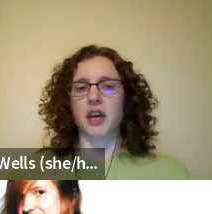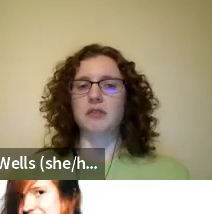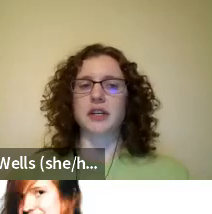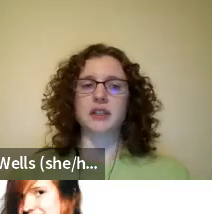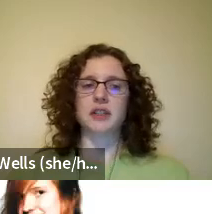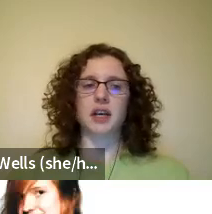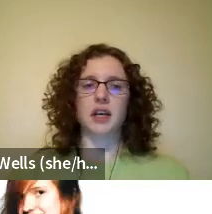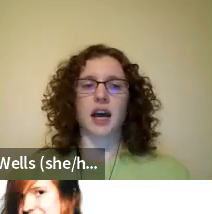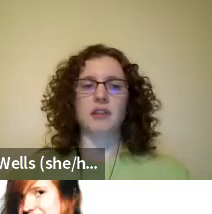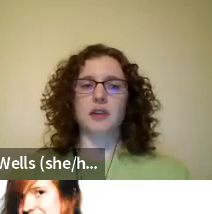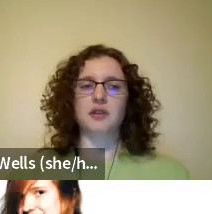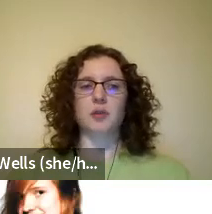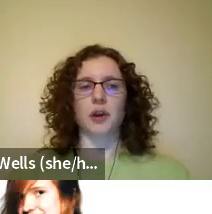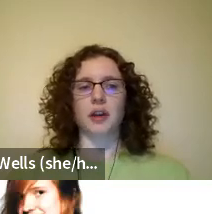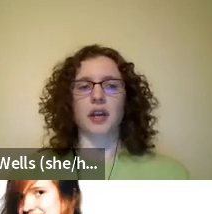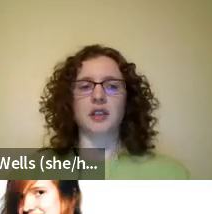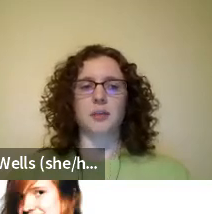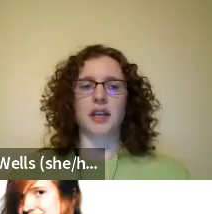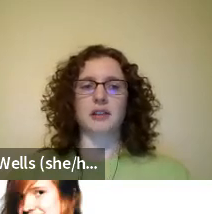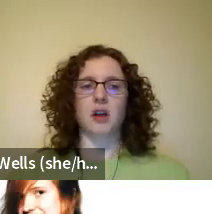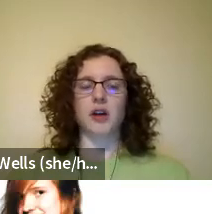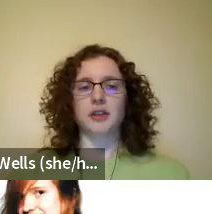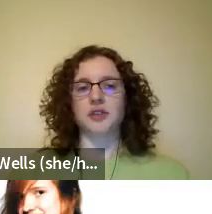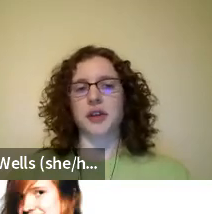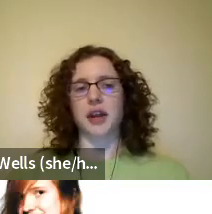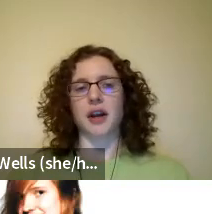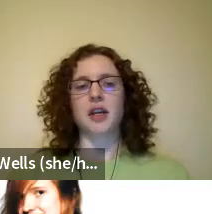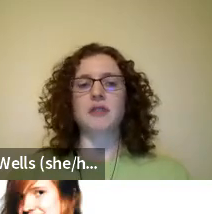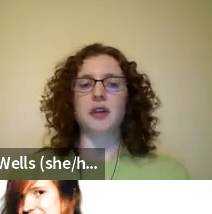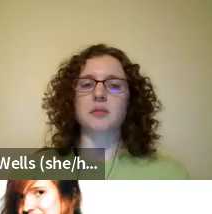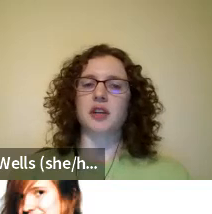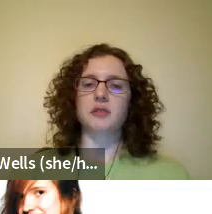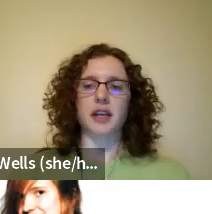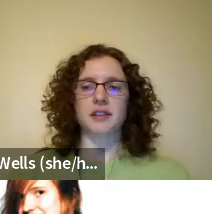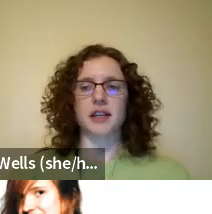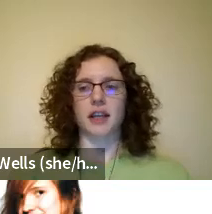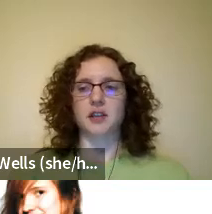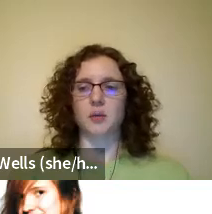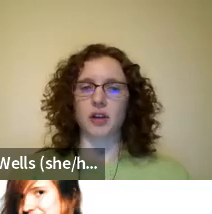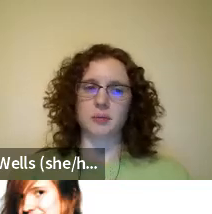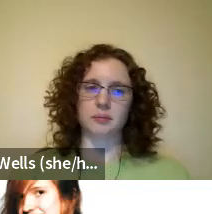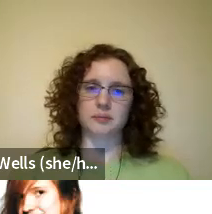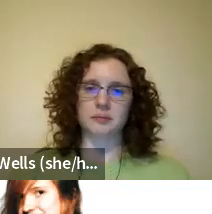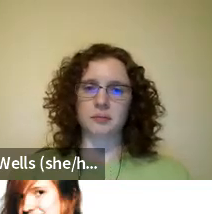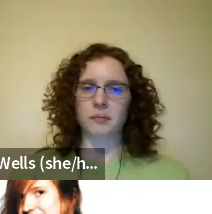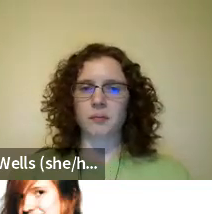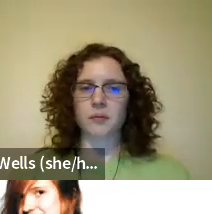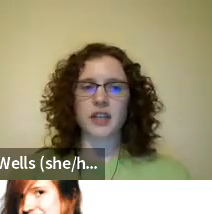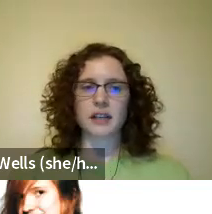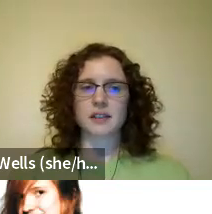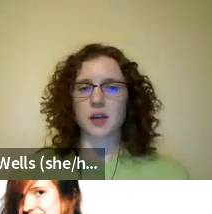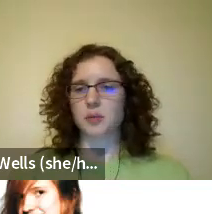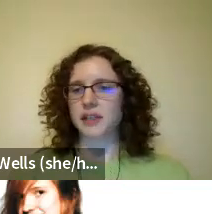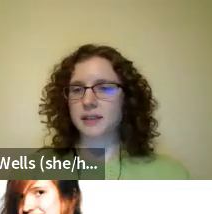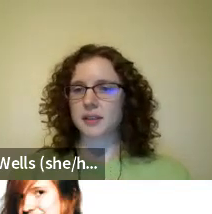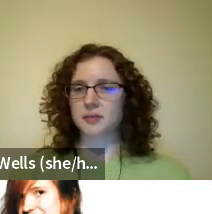problematic behaviors. I found support, and despite his longer history there, he found himself less and less welcome.